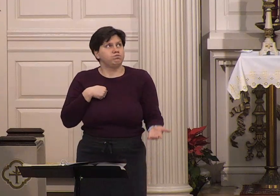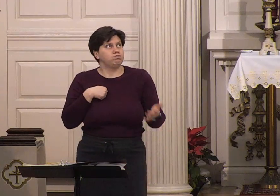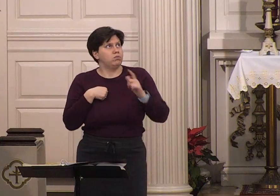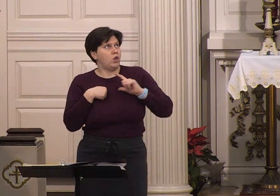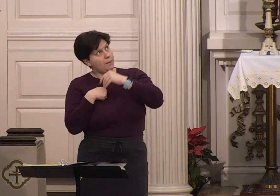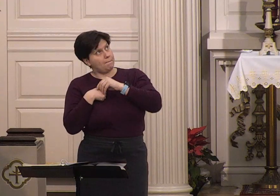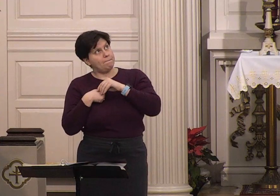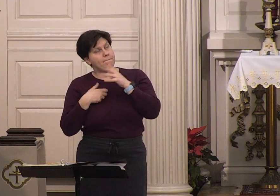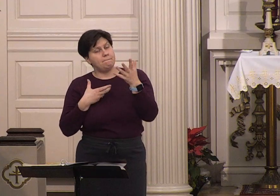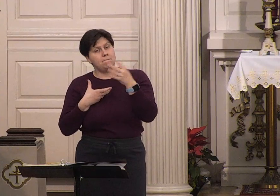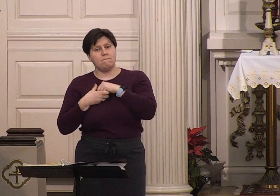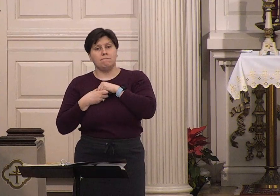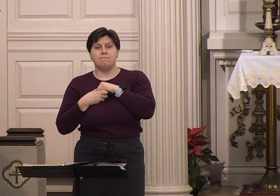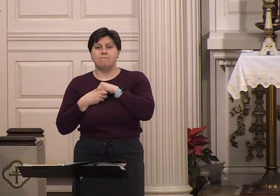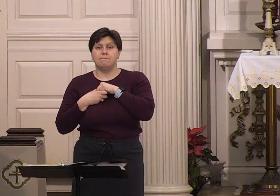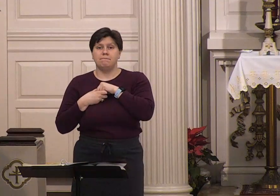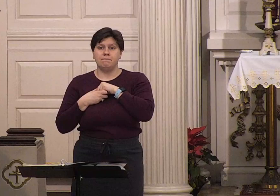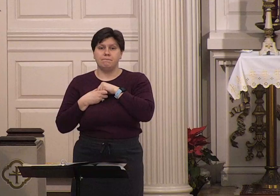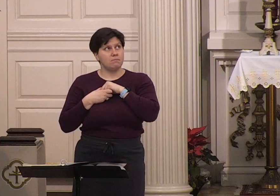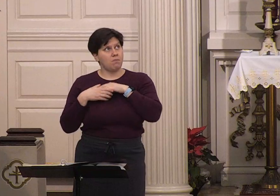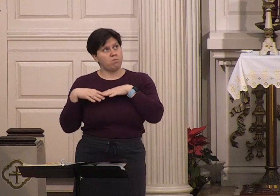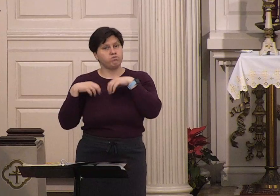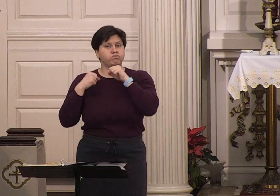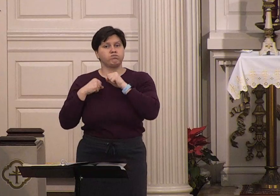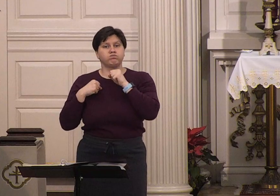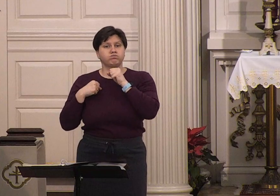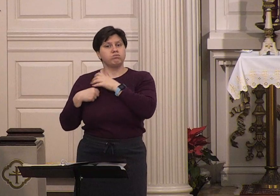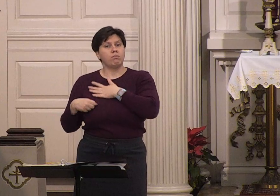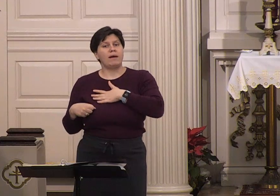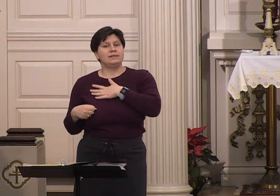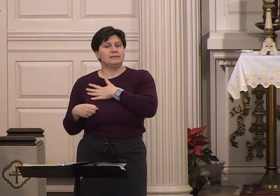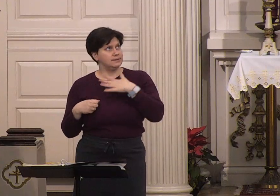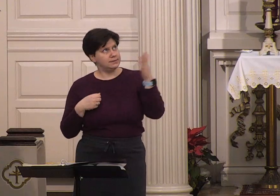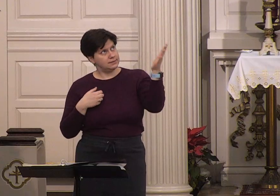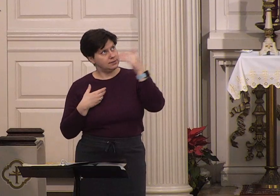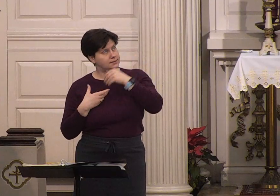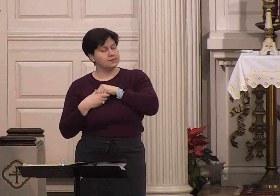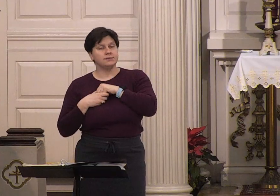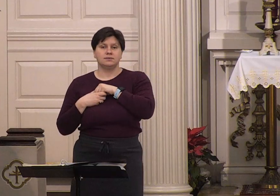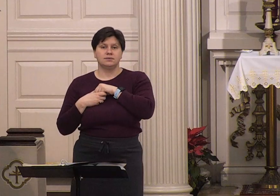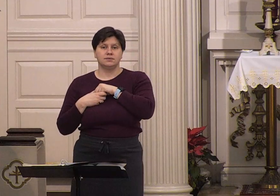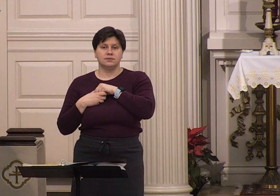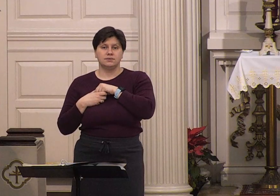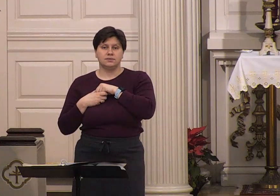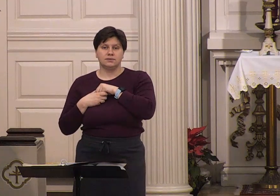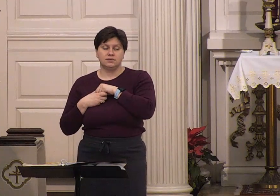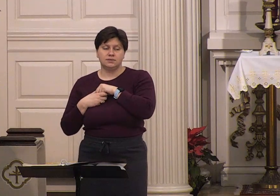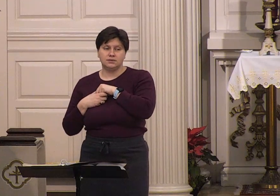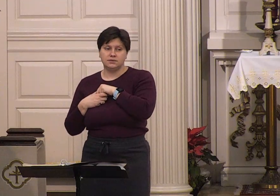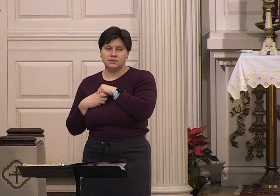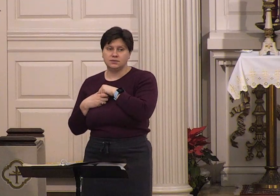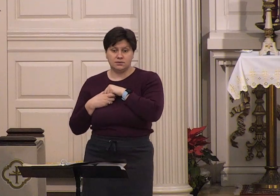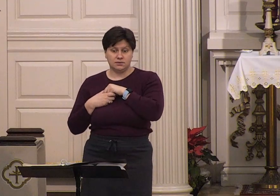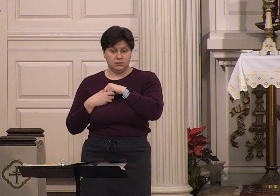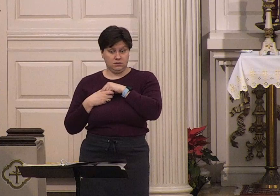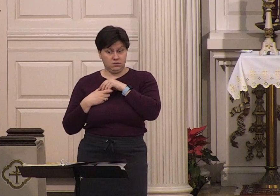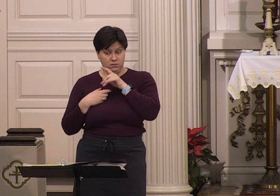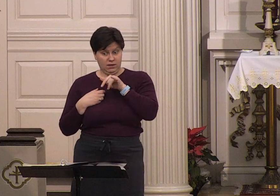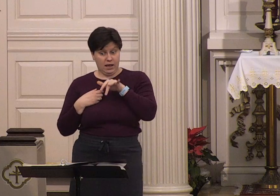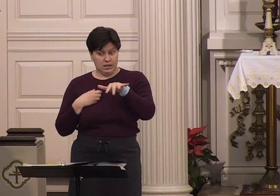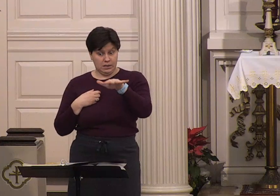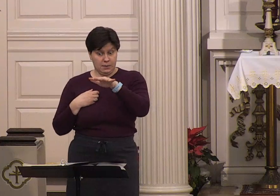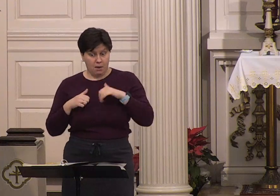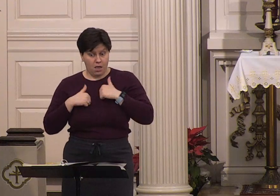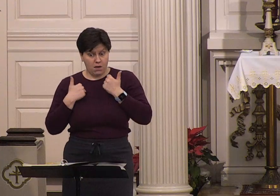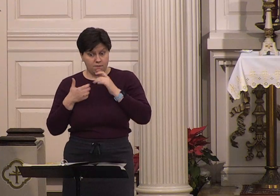come to me. To occupy this space within my life, which belongs to you. Most